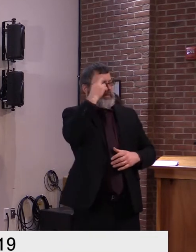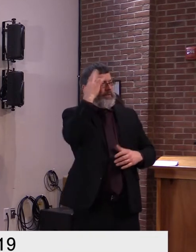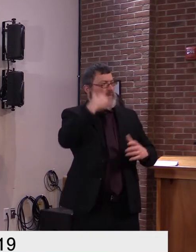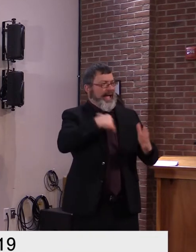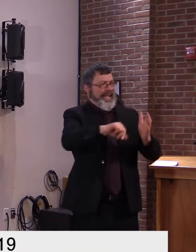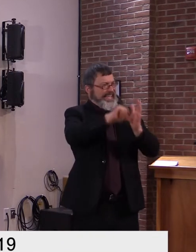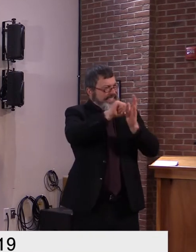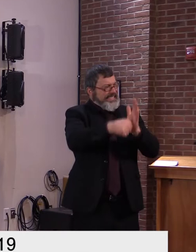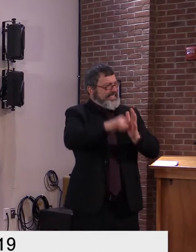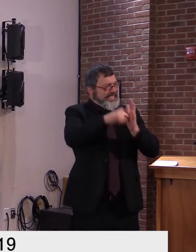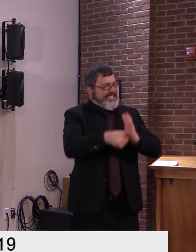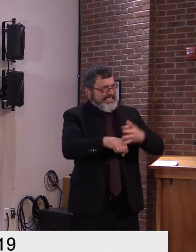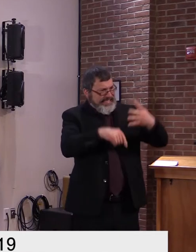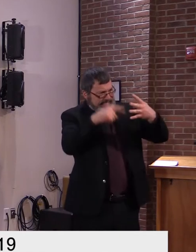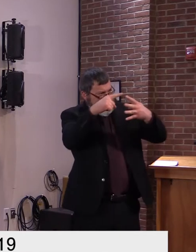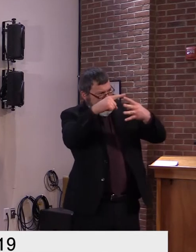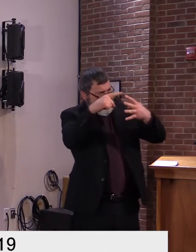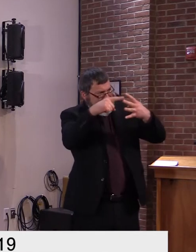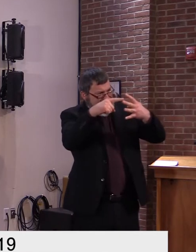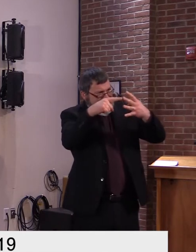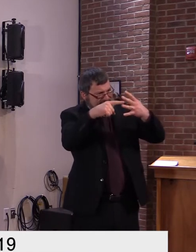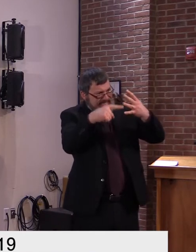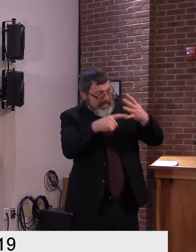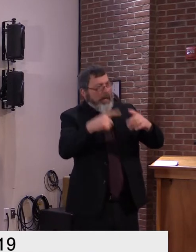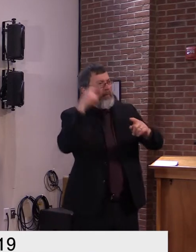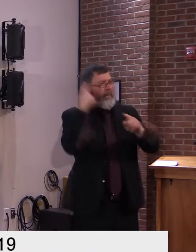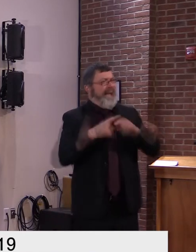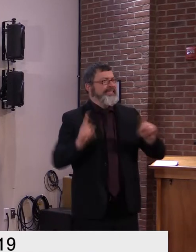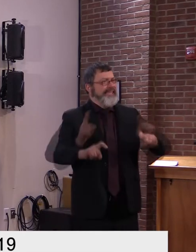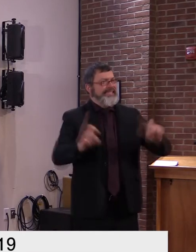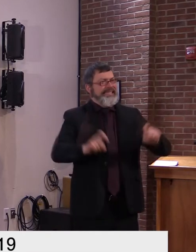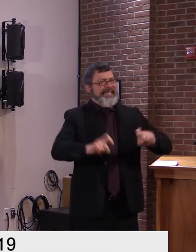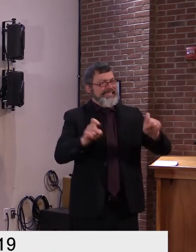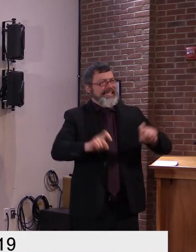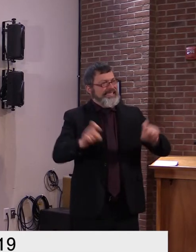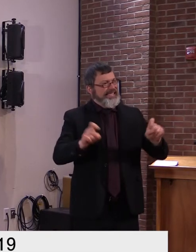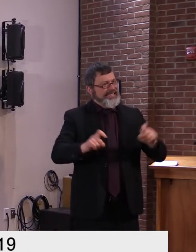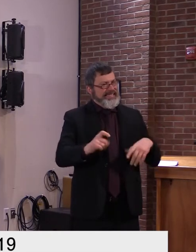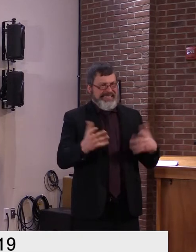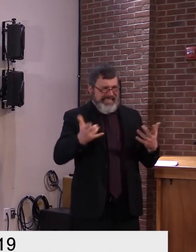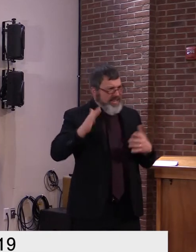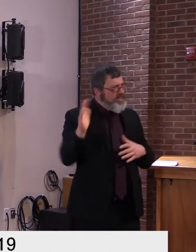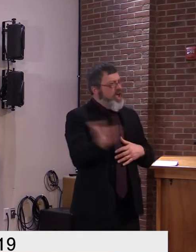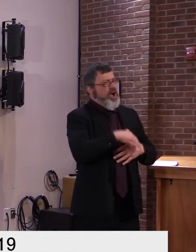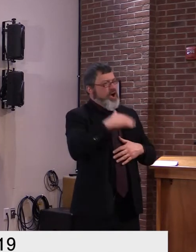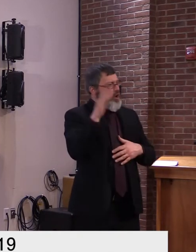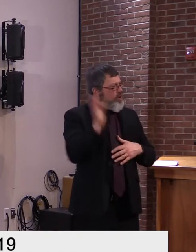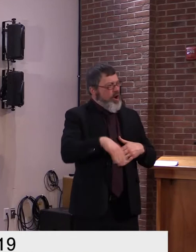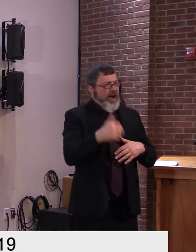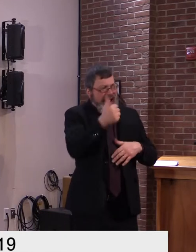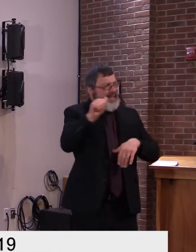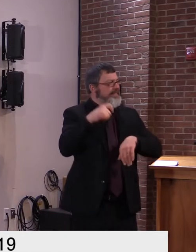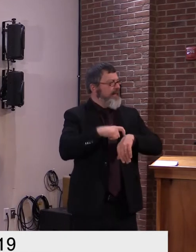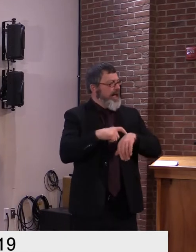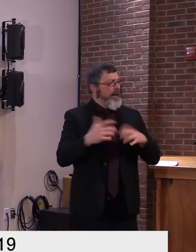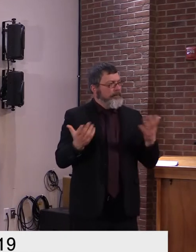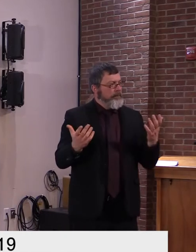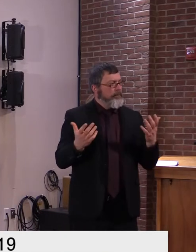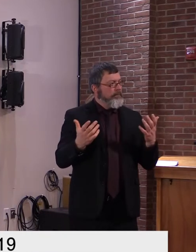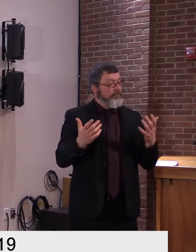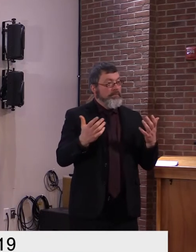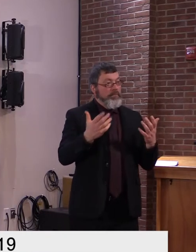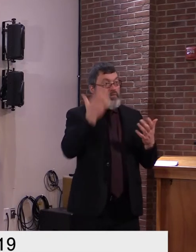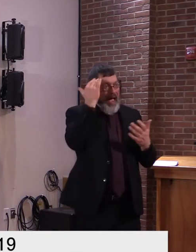testing, because there are people who are asymptomatic who will learn that they could be infectious by virtue of having done